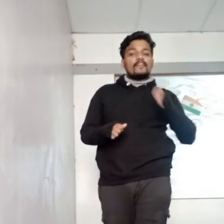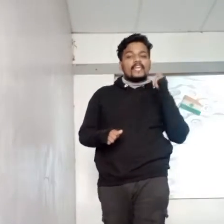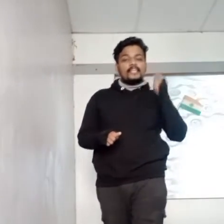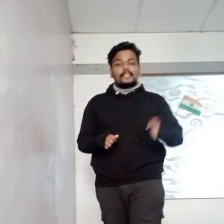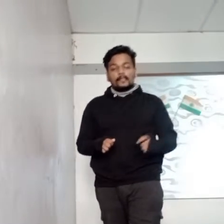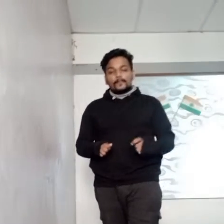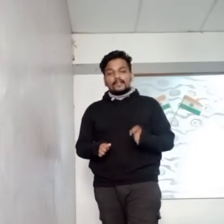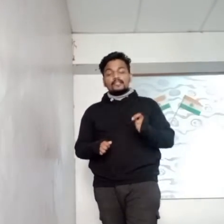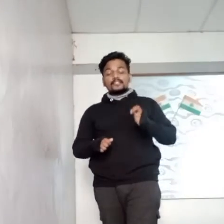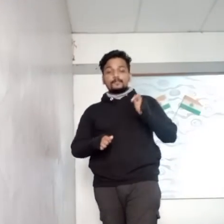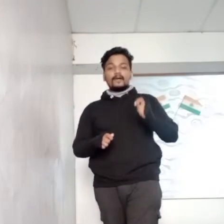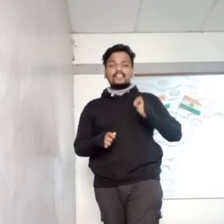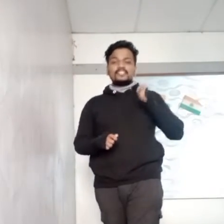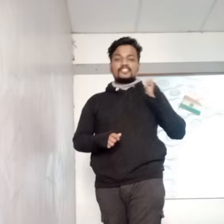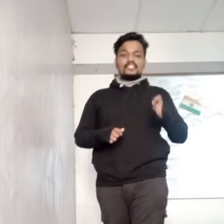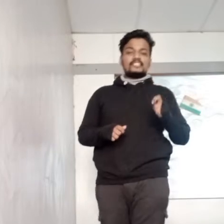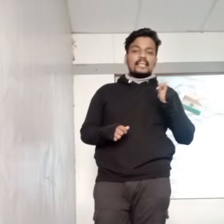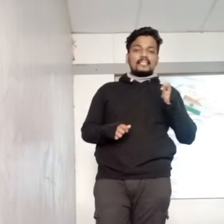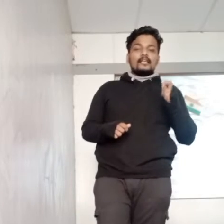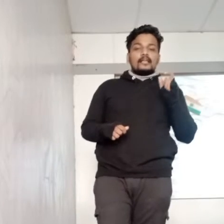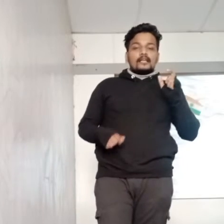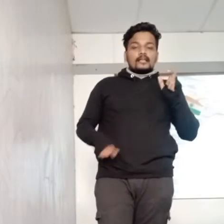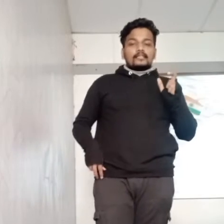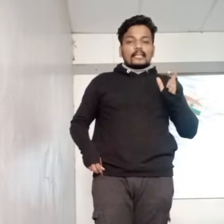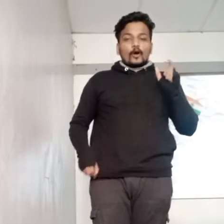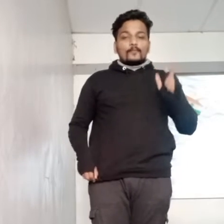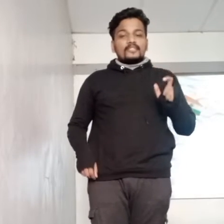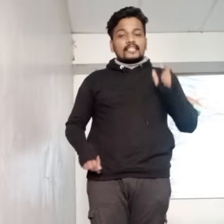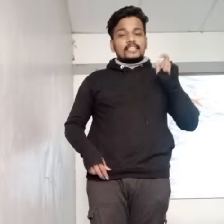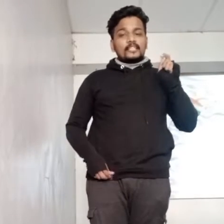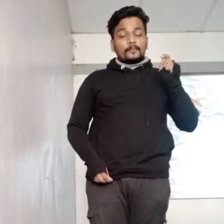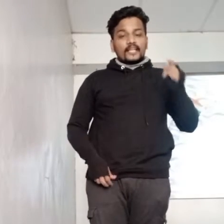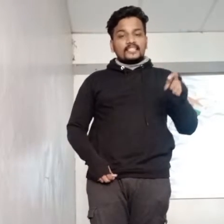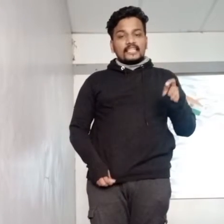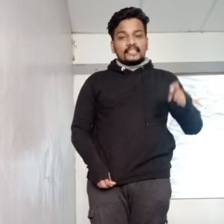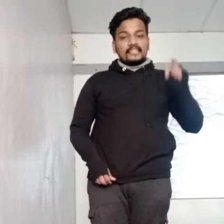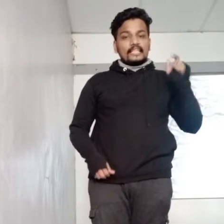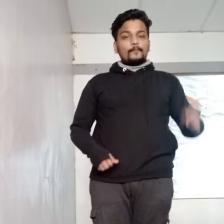any reference, but still that object is present in that pool.